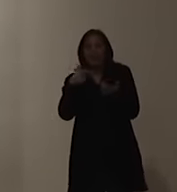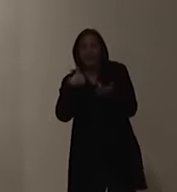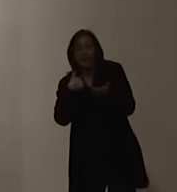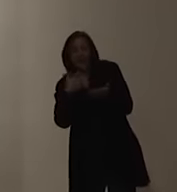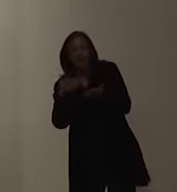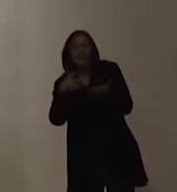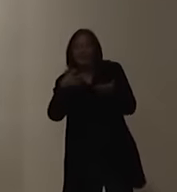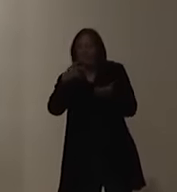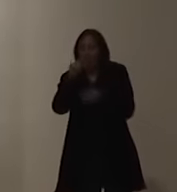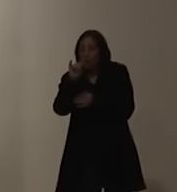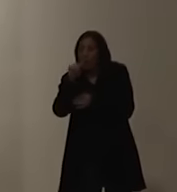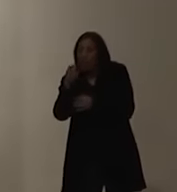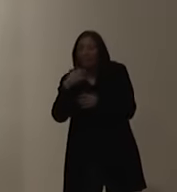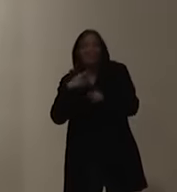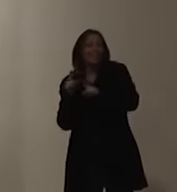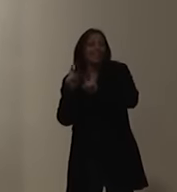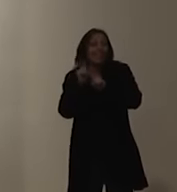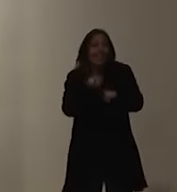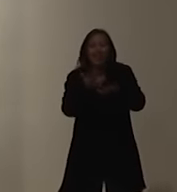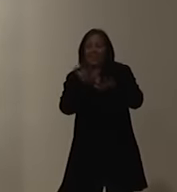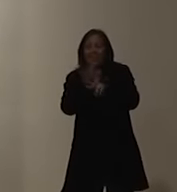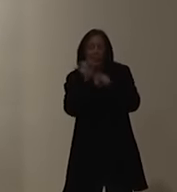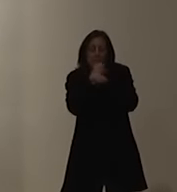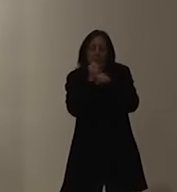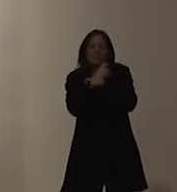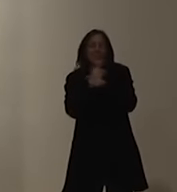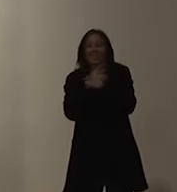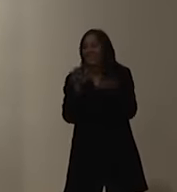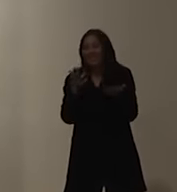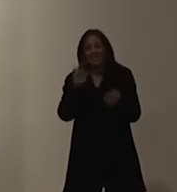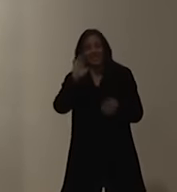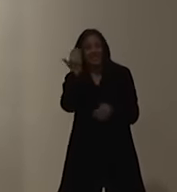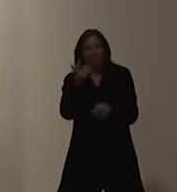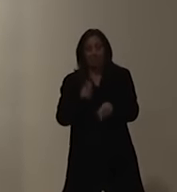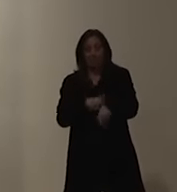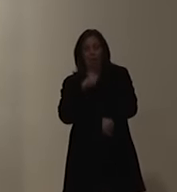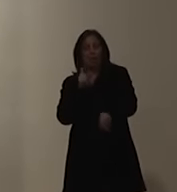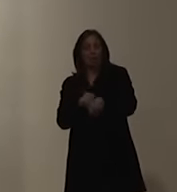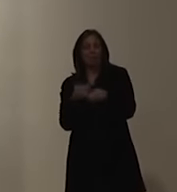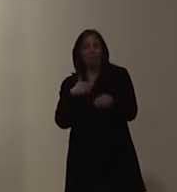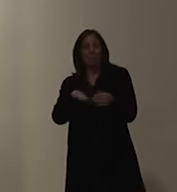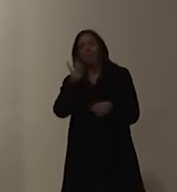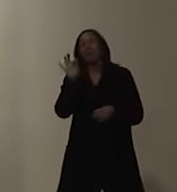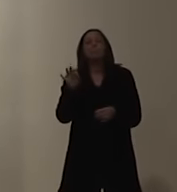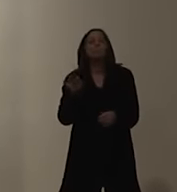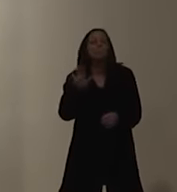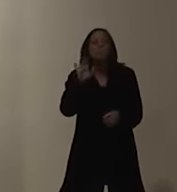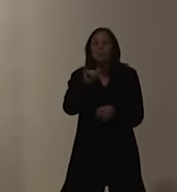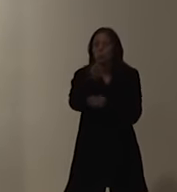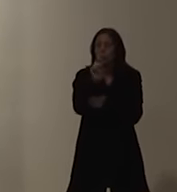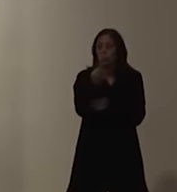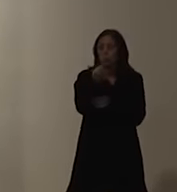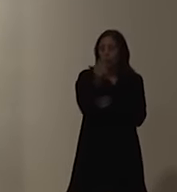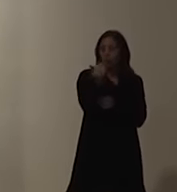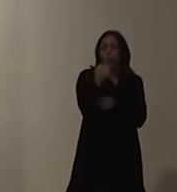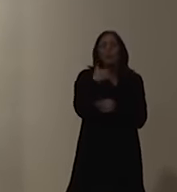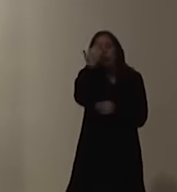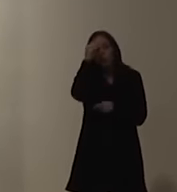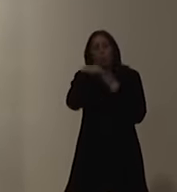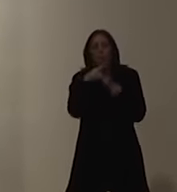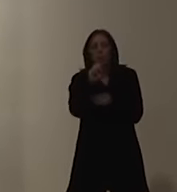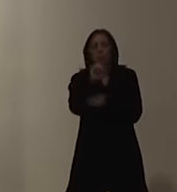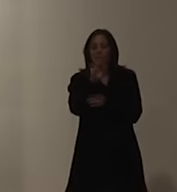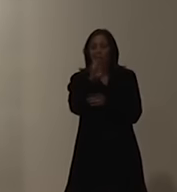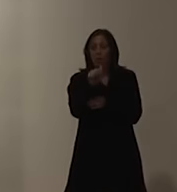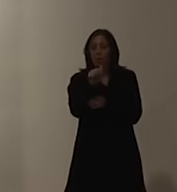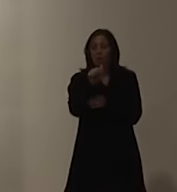in health. I only knew three Sierra Leoneans in June of 2014 when we went there.